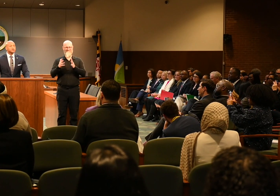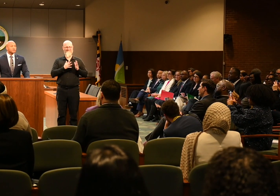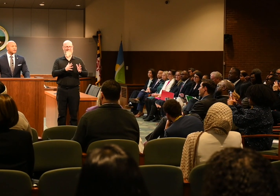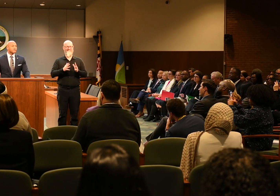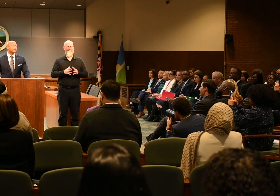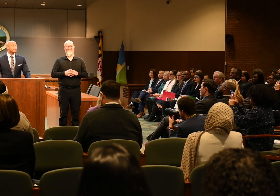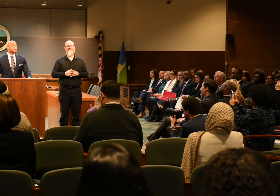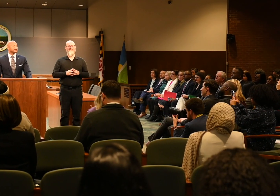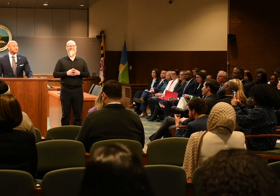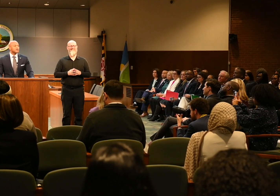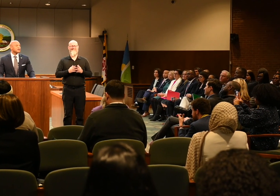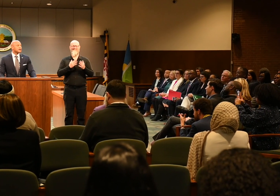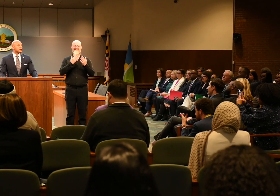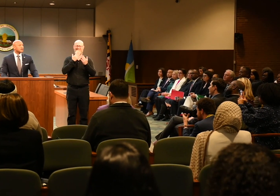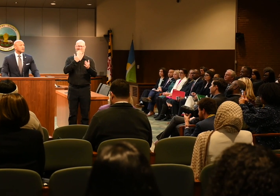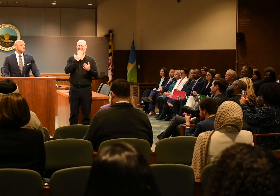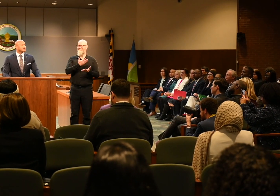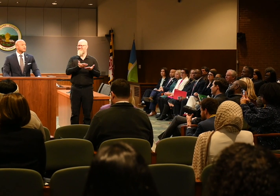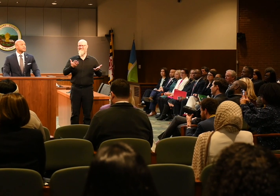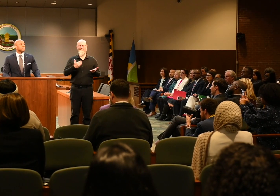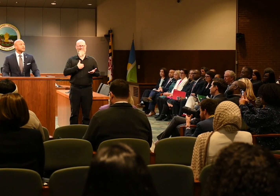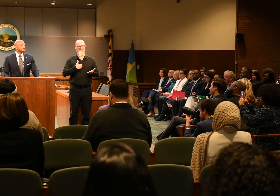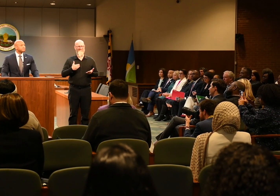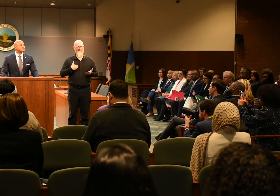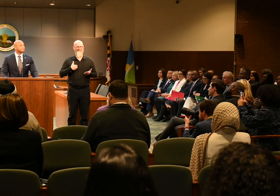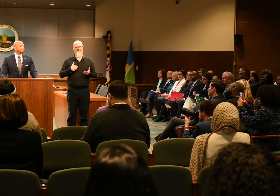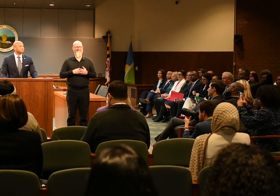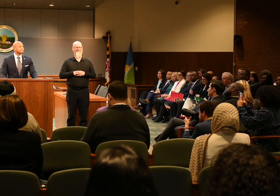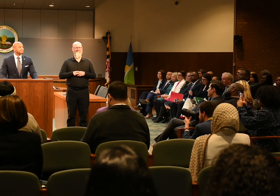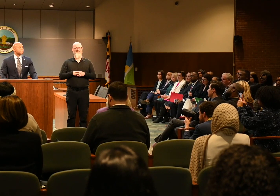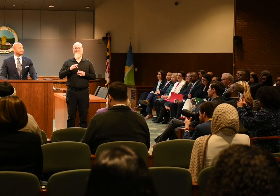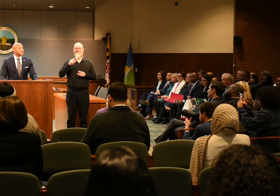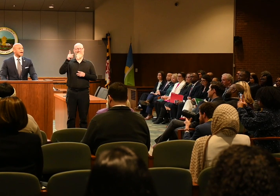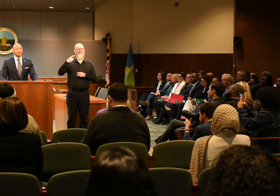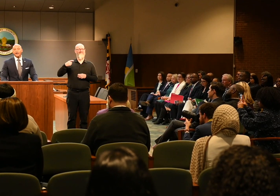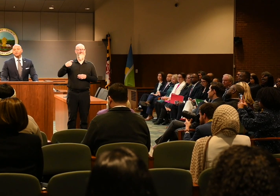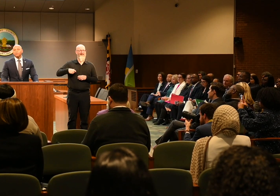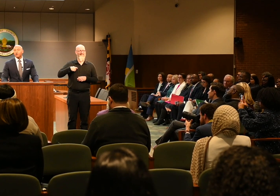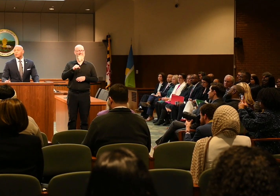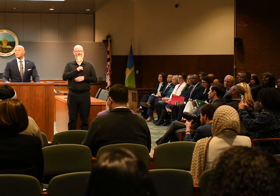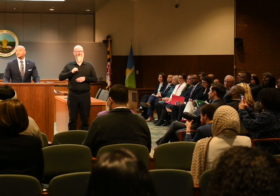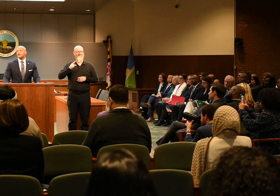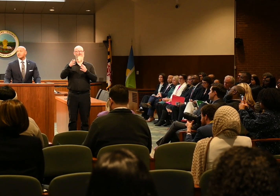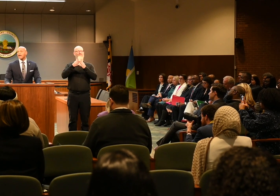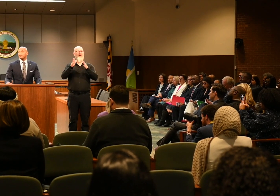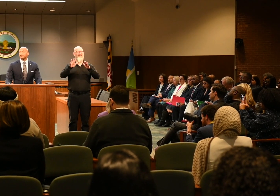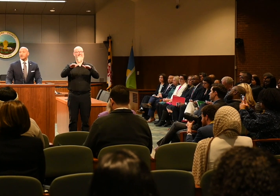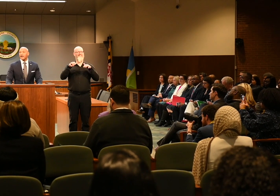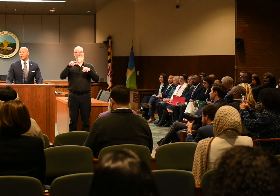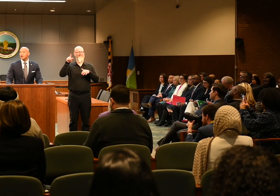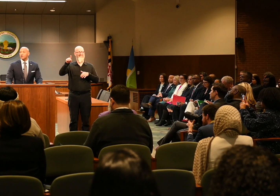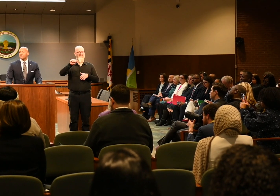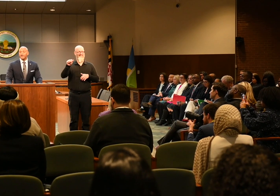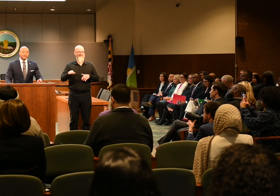I'm so thankful for members of the General Assembly and Howard County's remarkable representatives in Annapolis